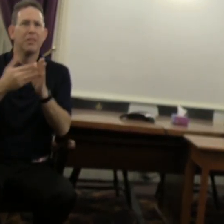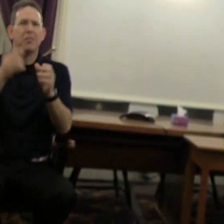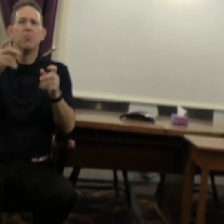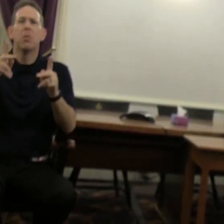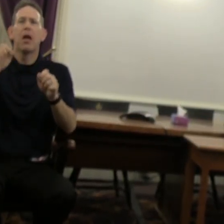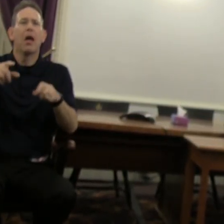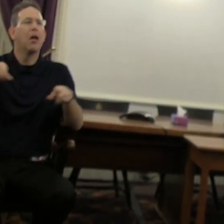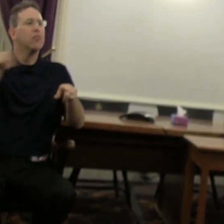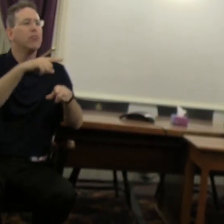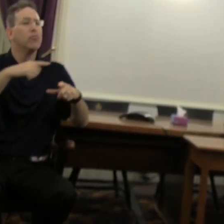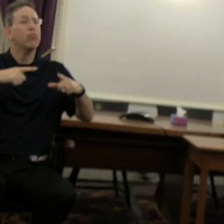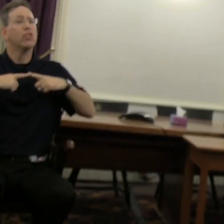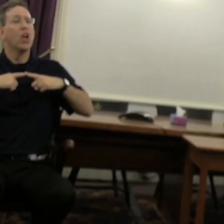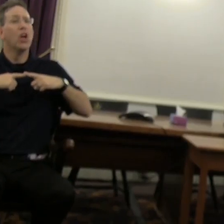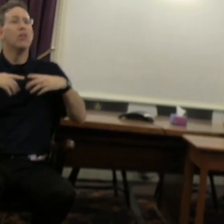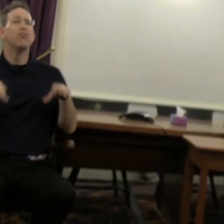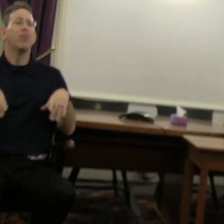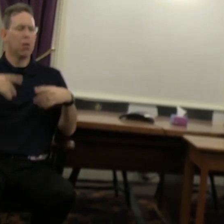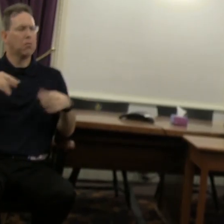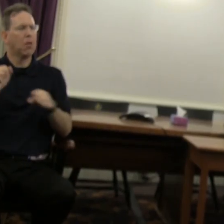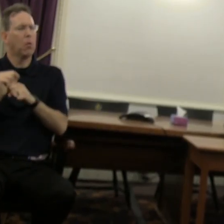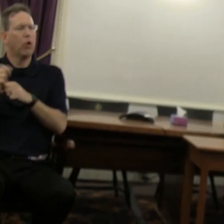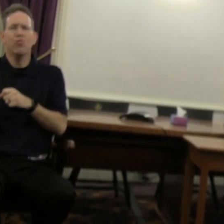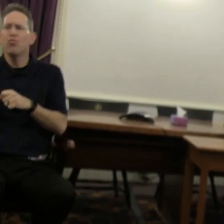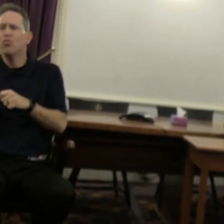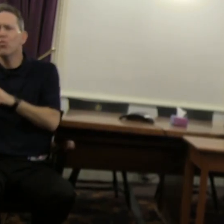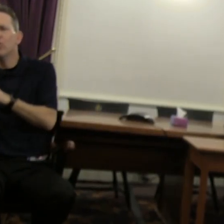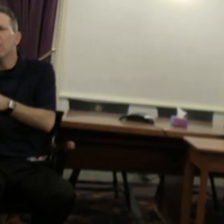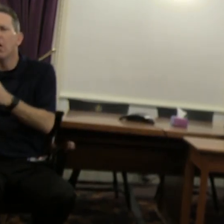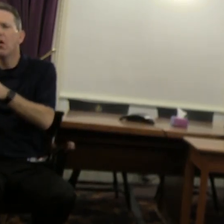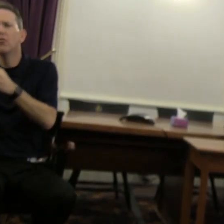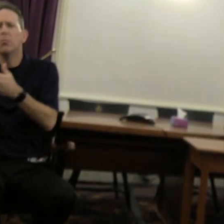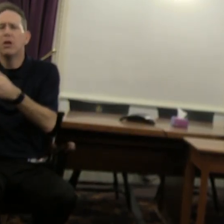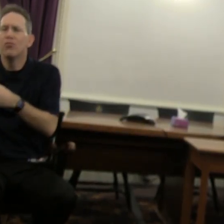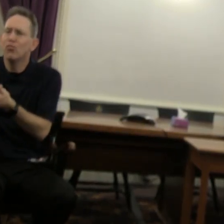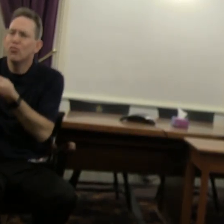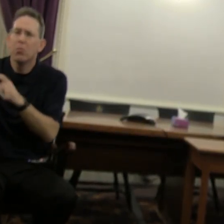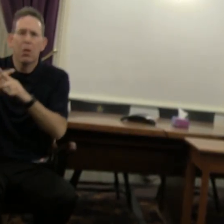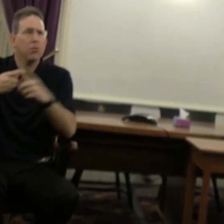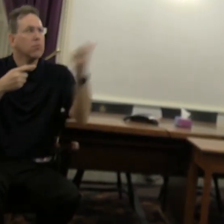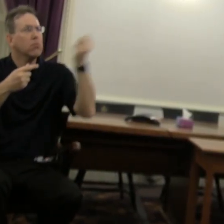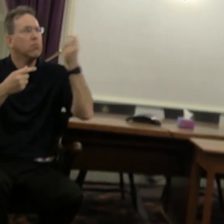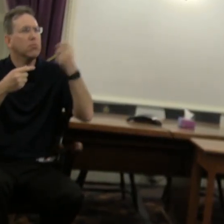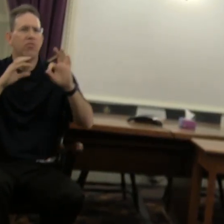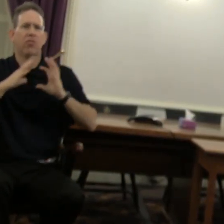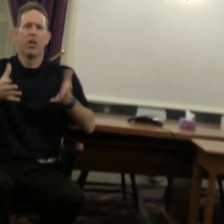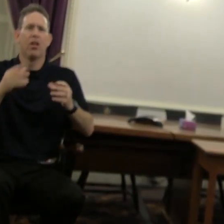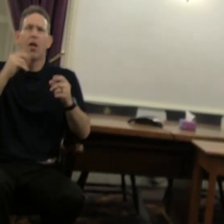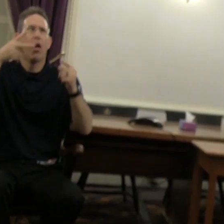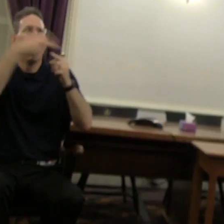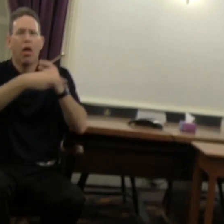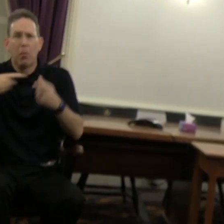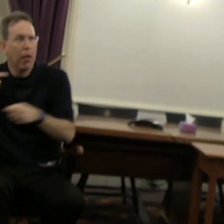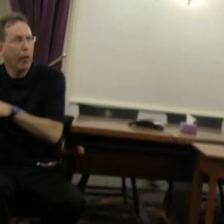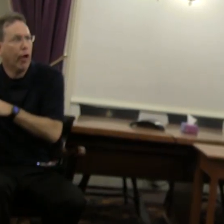criteria are met. This removes an unfair work disincentive upon reaching retirement